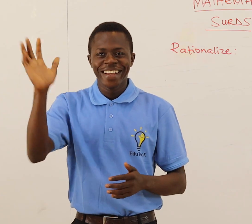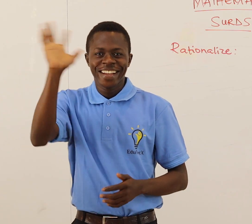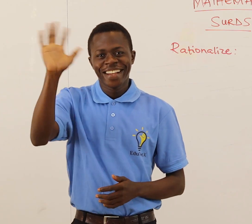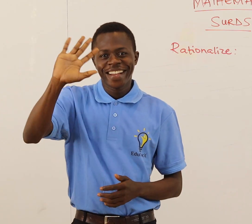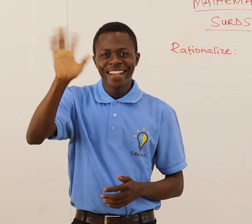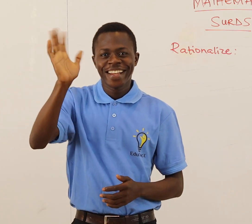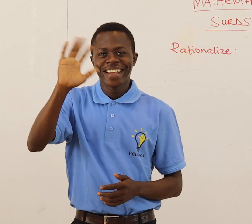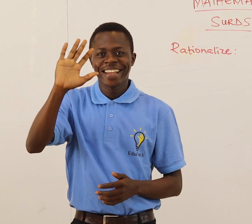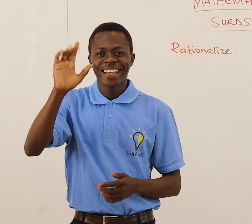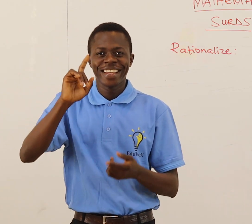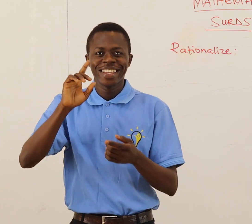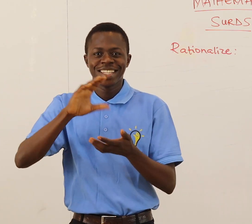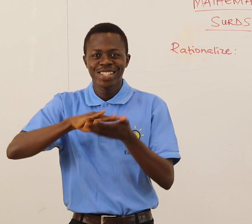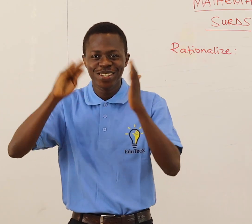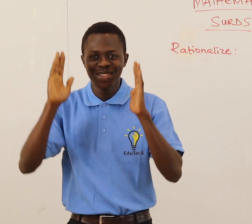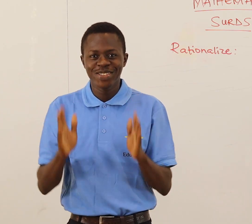Hello, students.